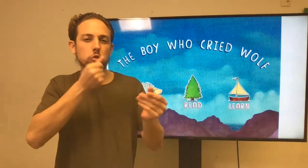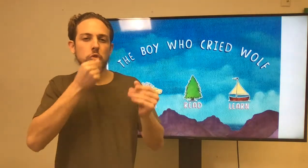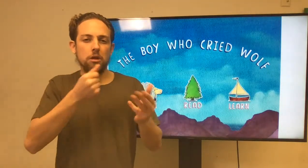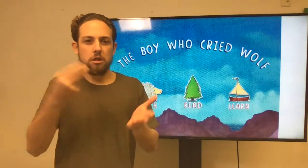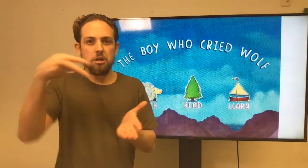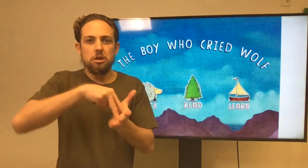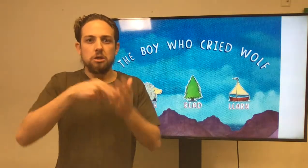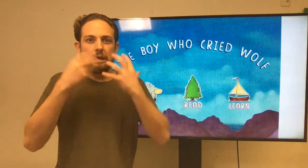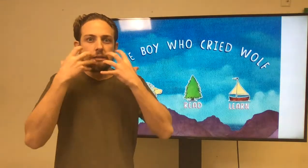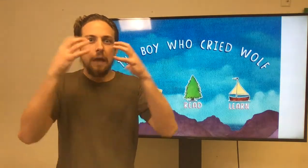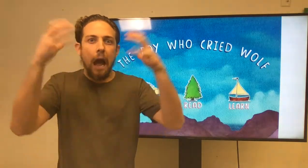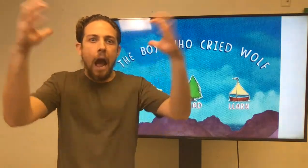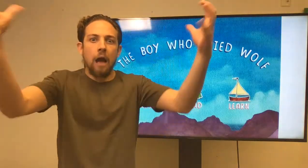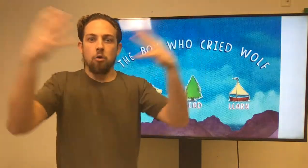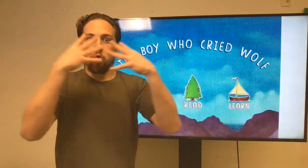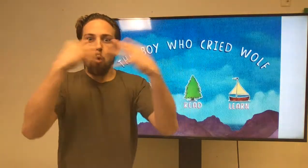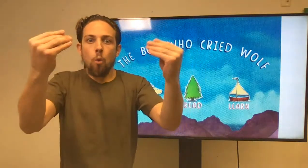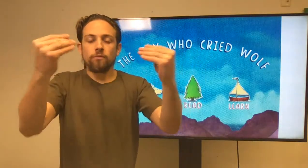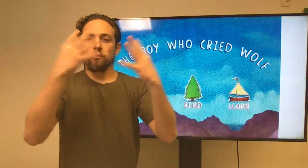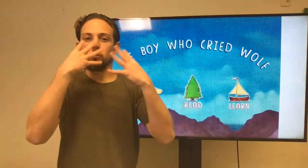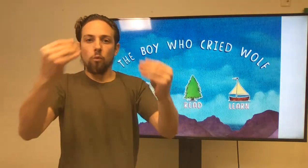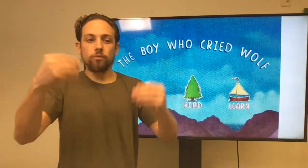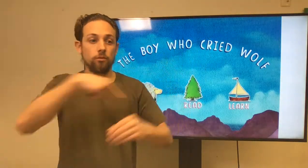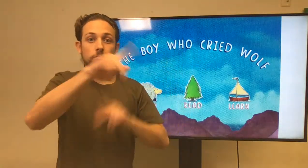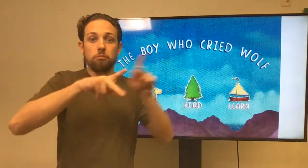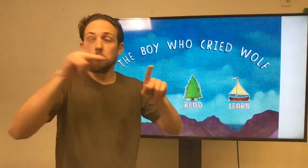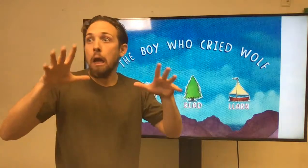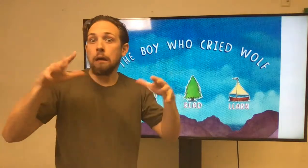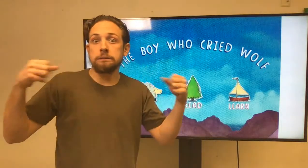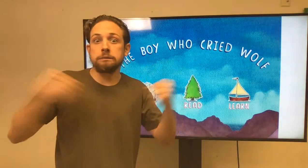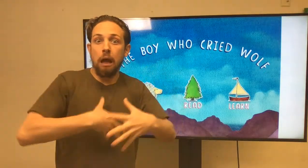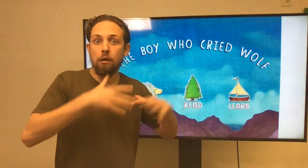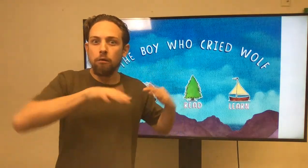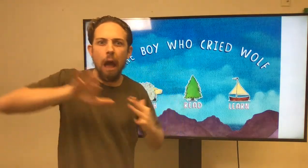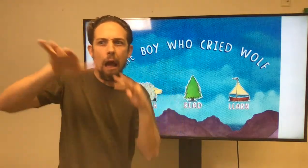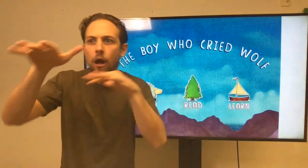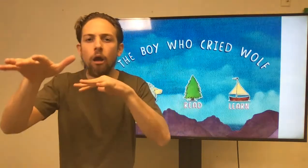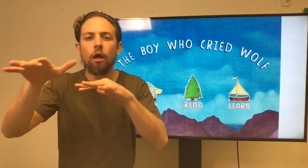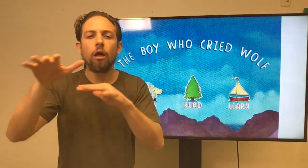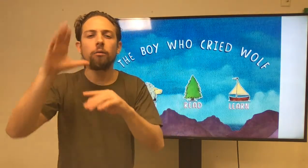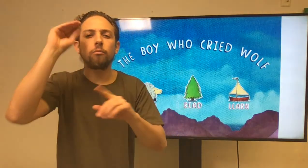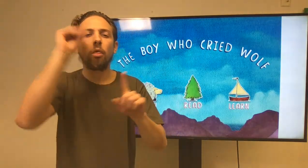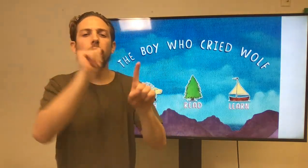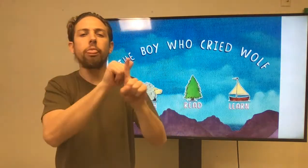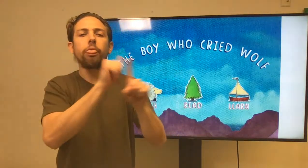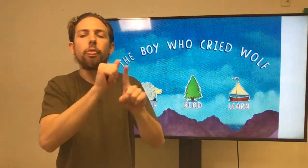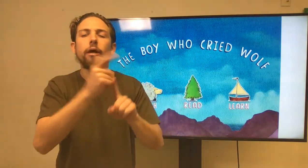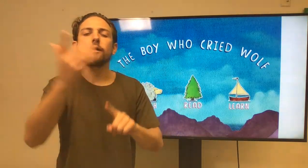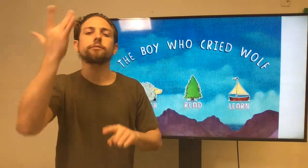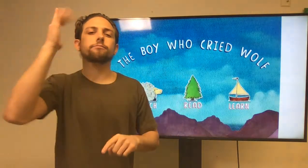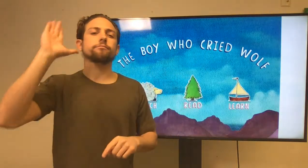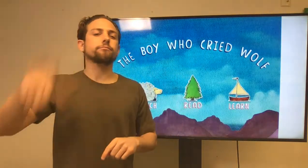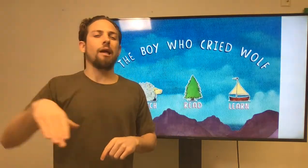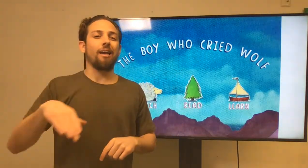day, and he thought that he would cry wolf in order to scare the townspeople who would run up to the